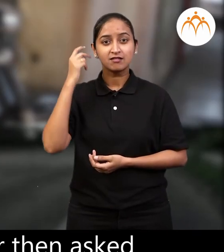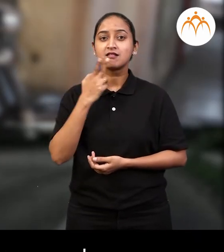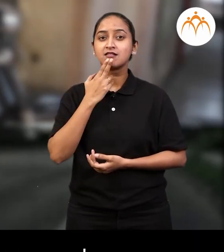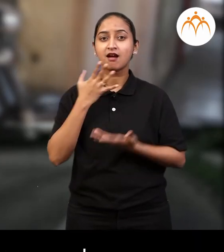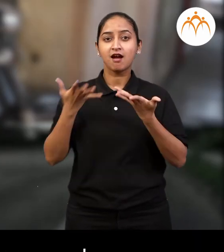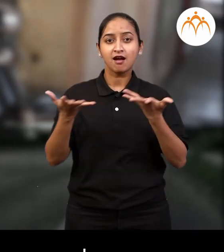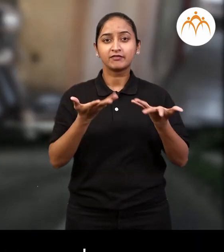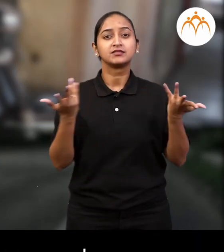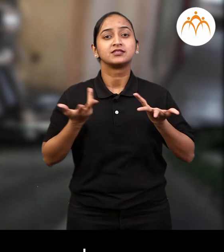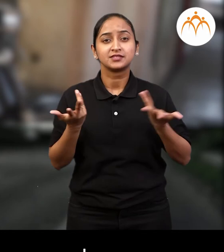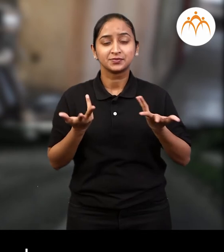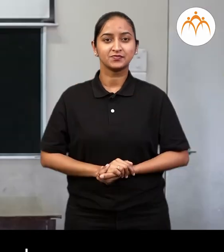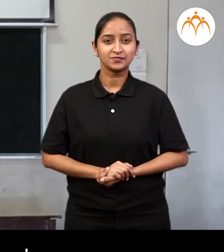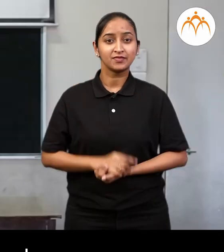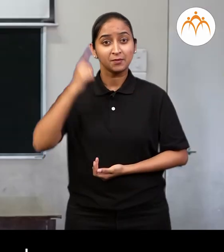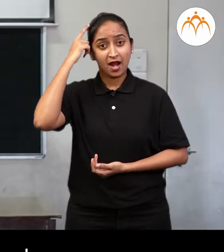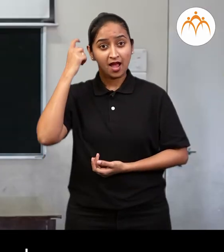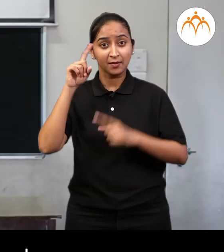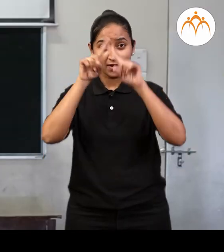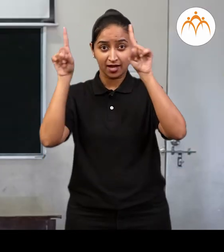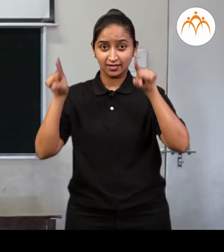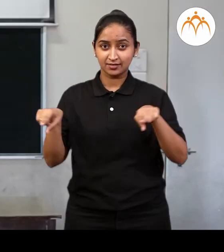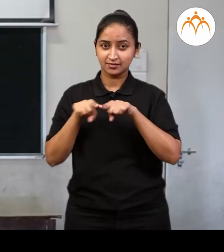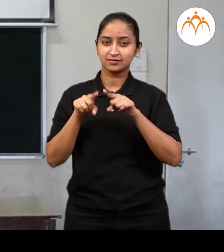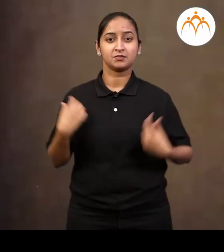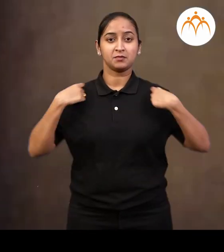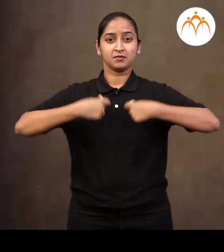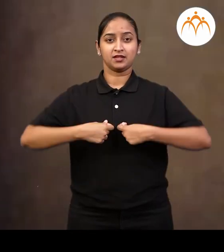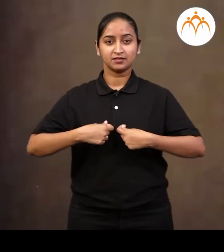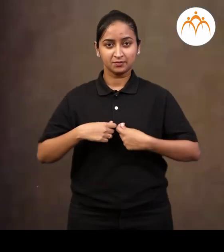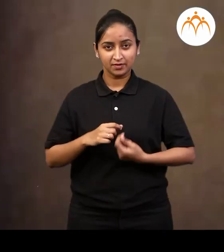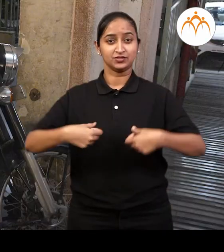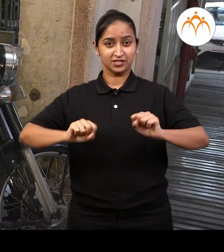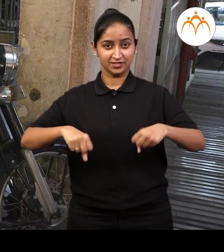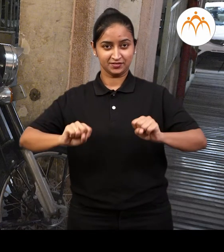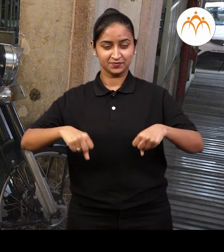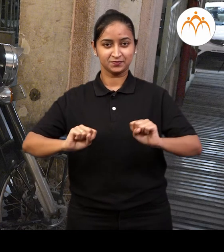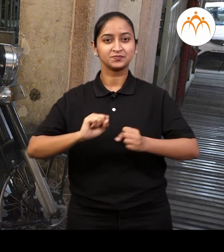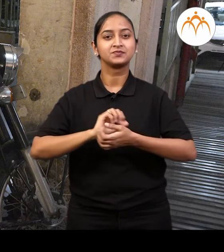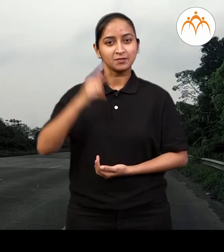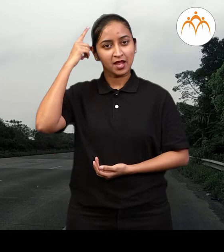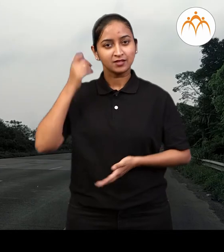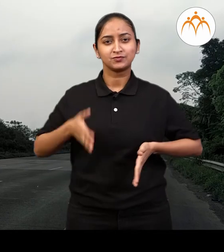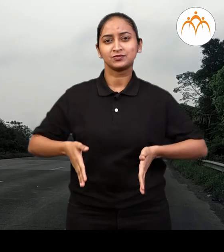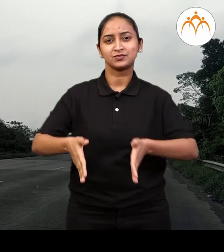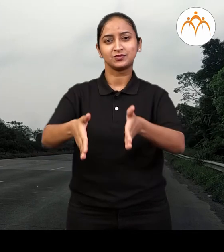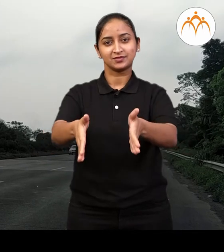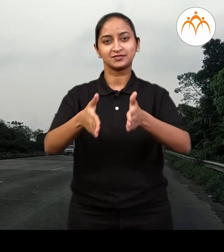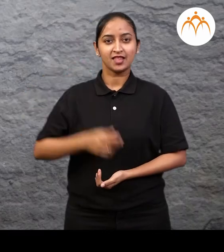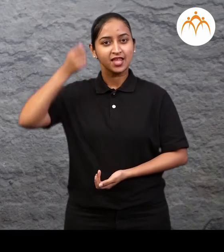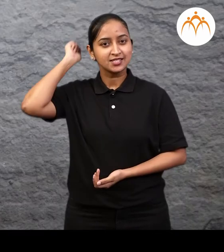black things. The children answered, blackboard, coat, vehicle, road,